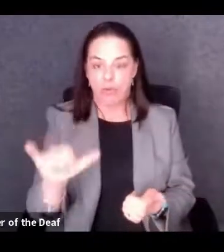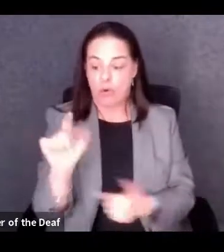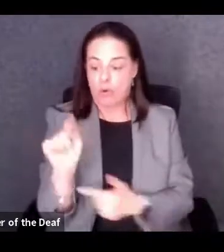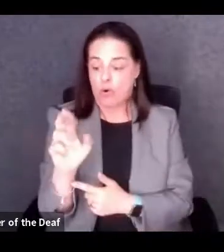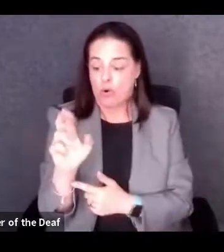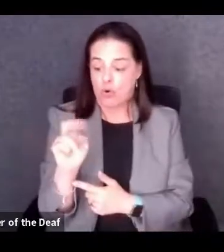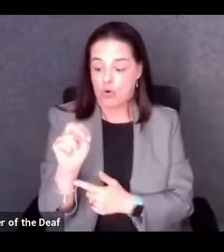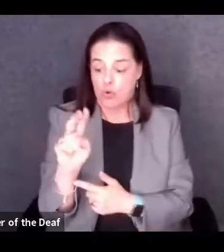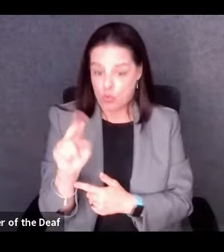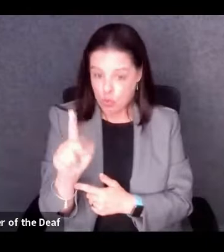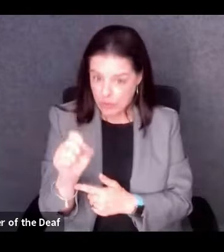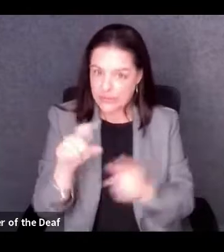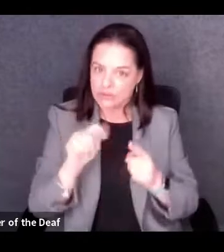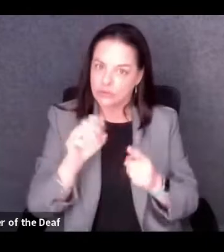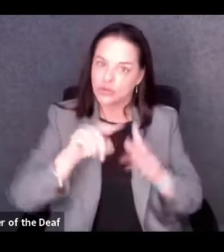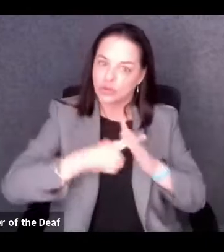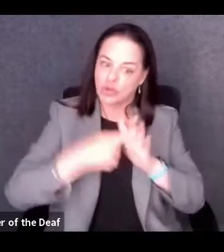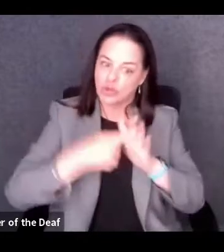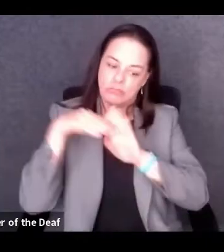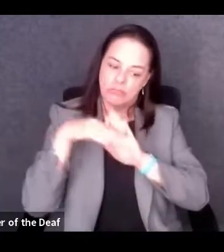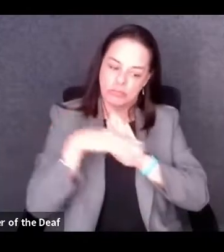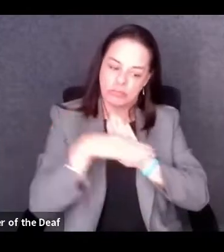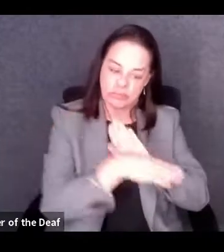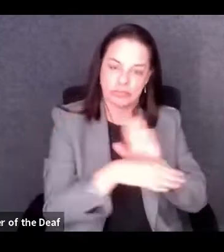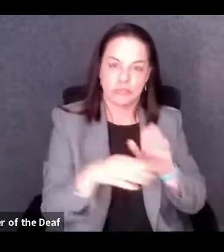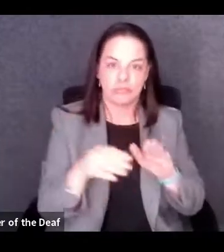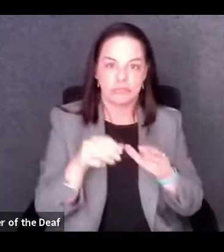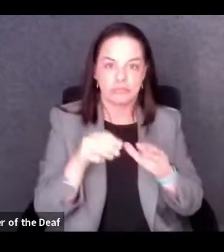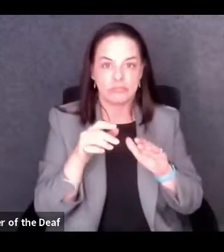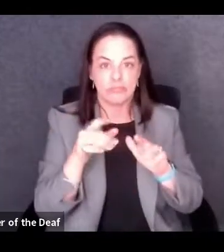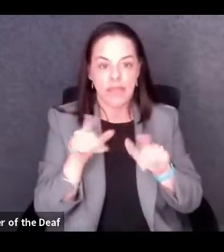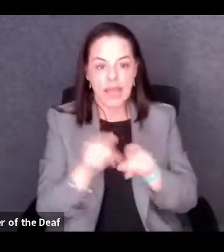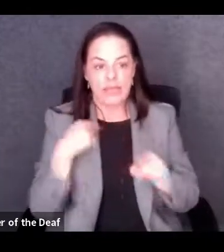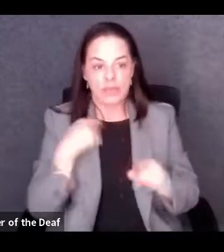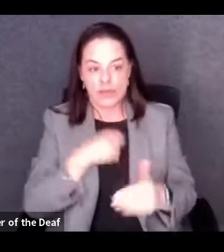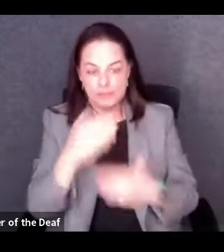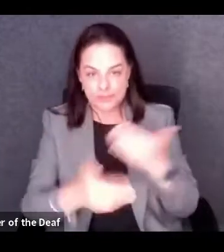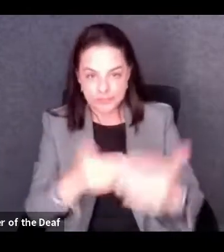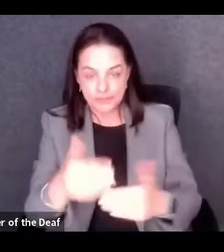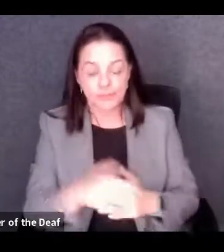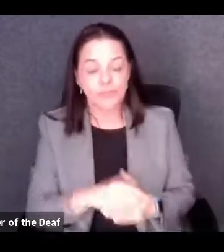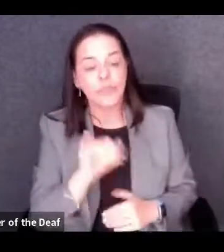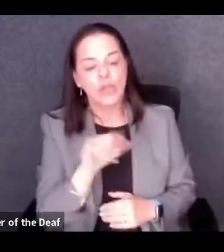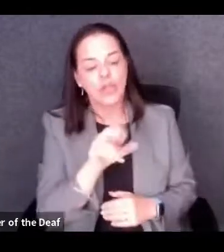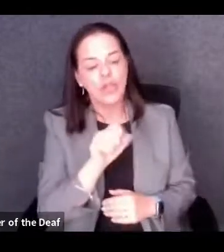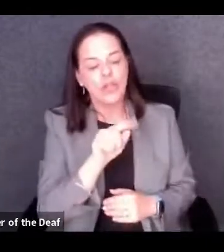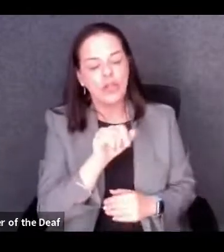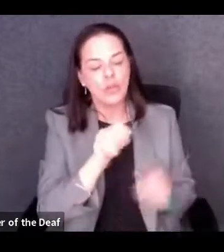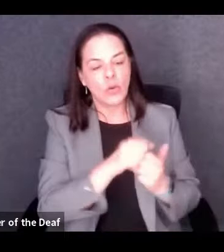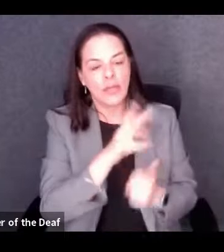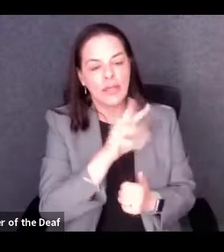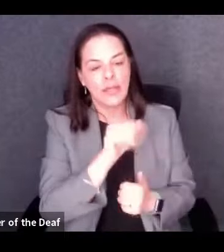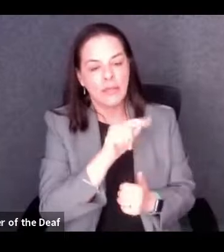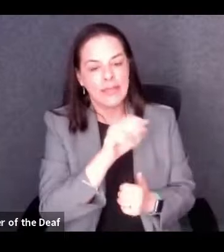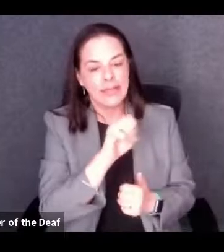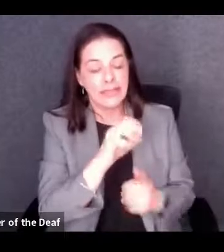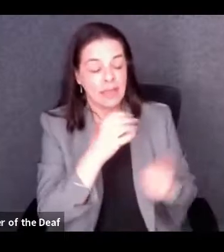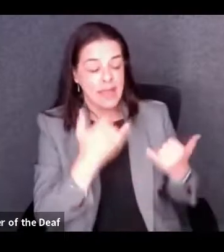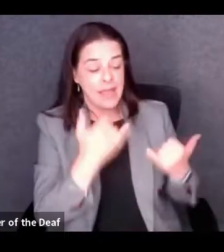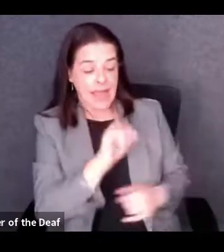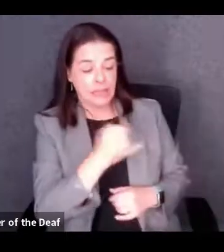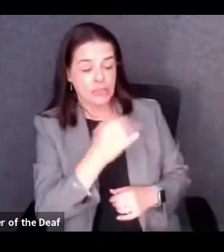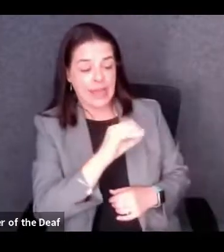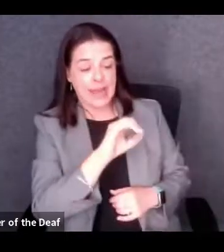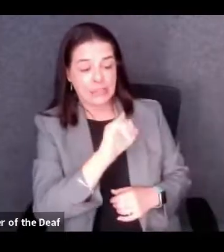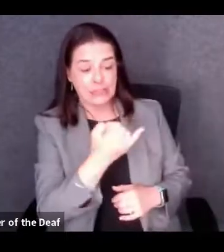trends going down as we move forward. All right, Justin again with WATE. Will the loss of the Johnson & Johnson